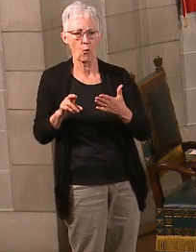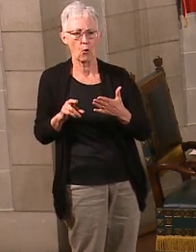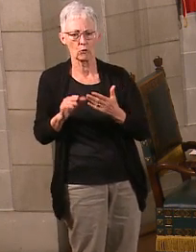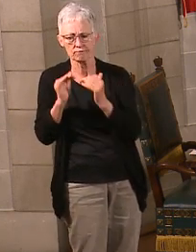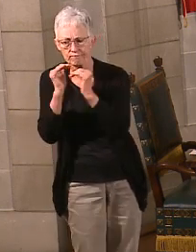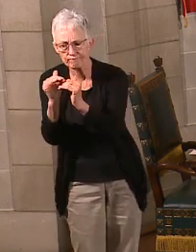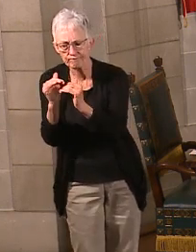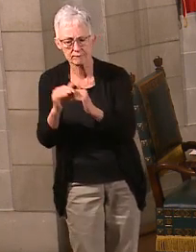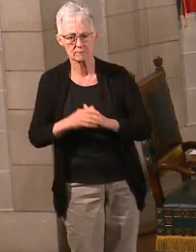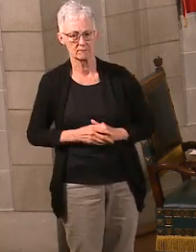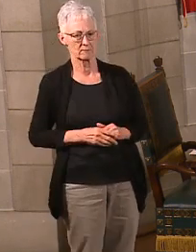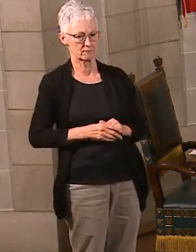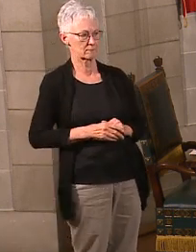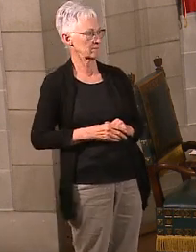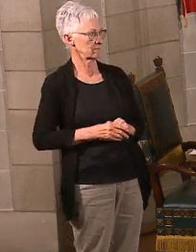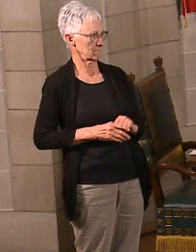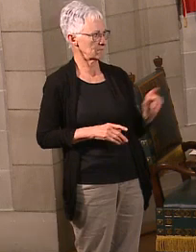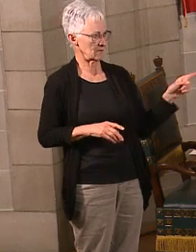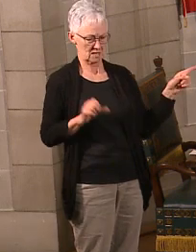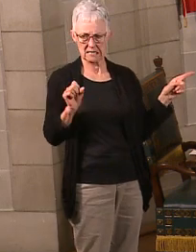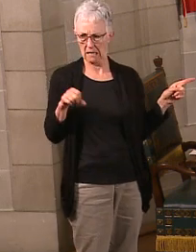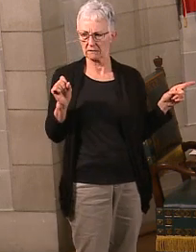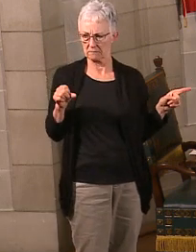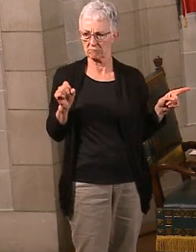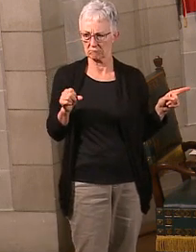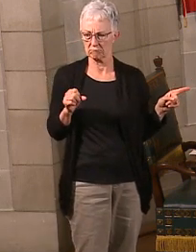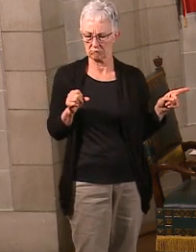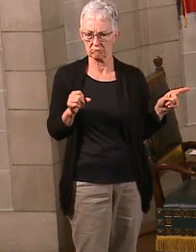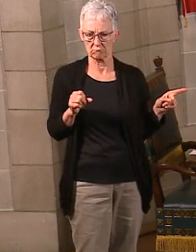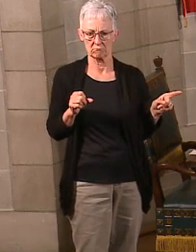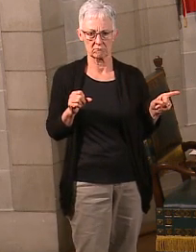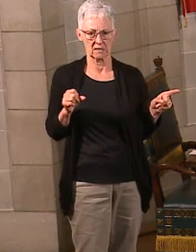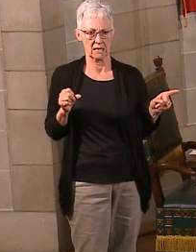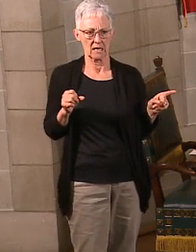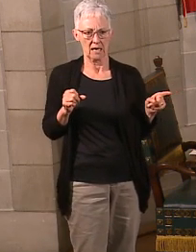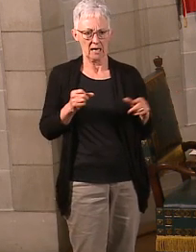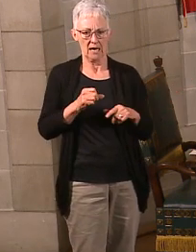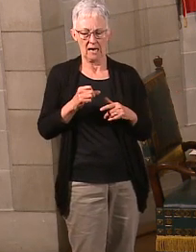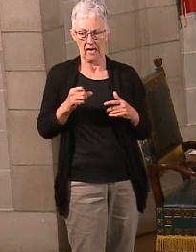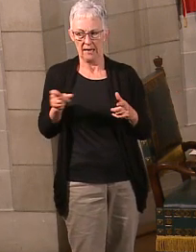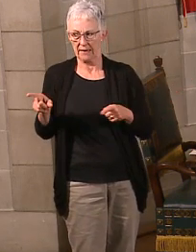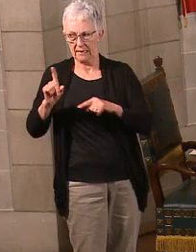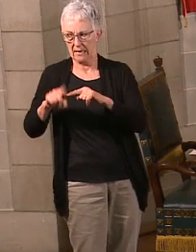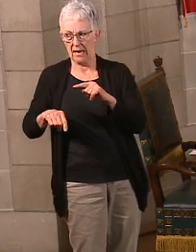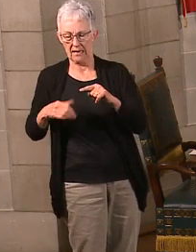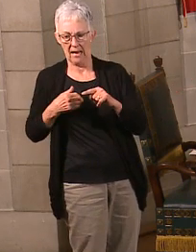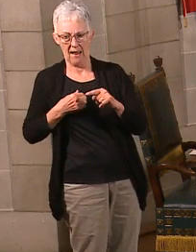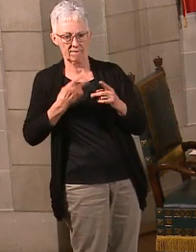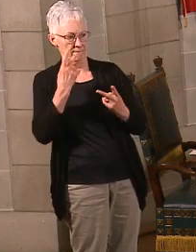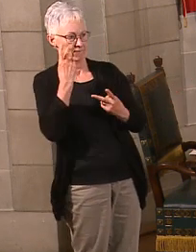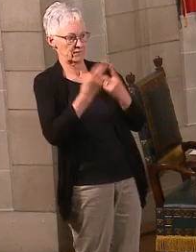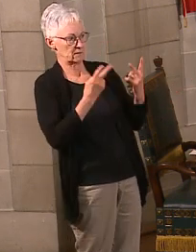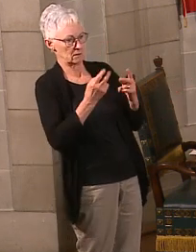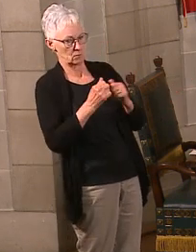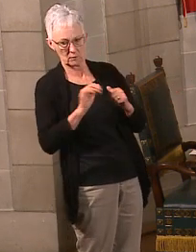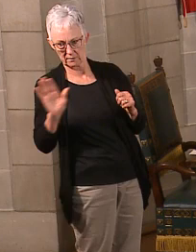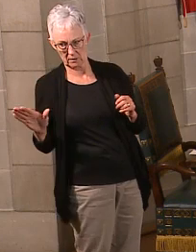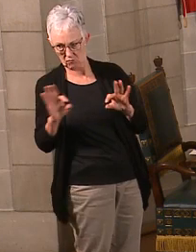canceled. So yes, the most significant would be access to family members. We stopped family visiting a month